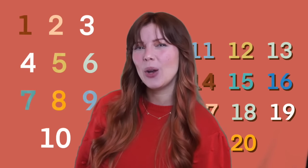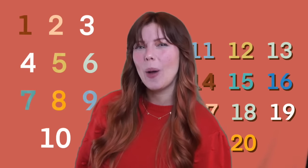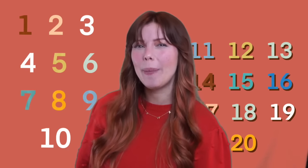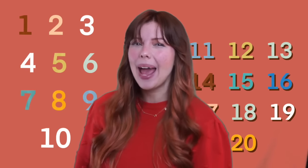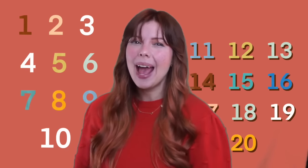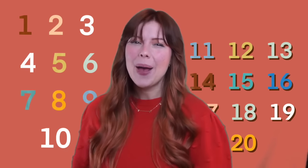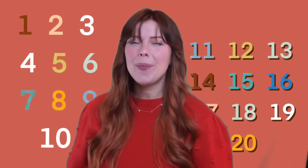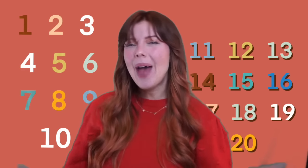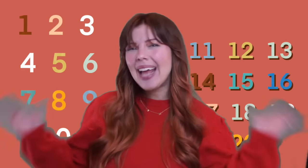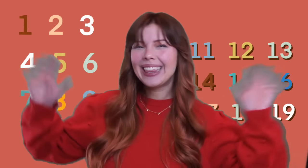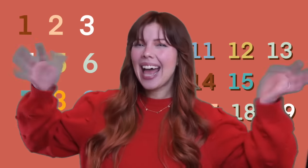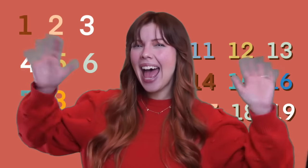diecinueve, veinte.